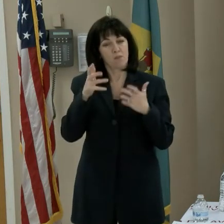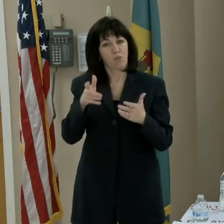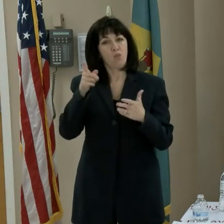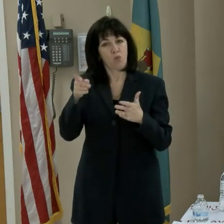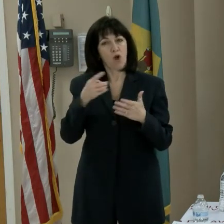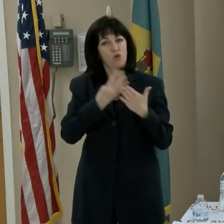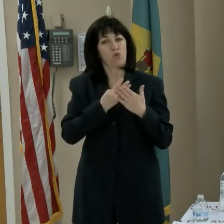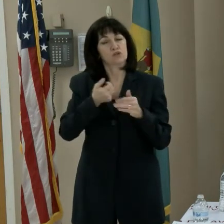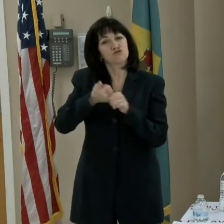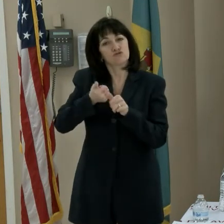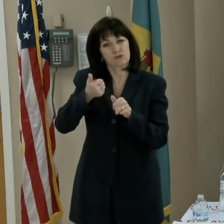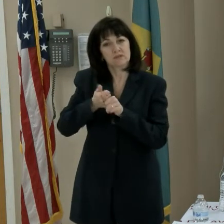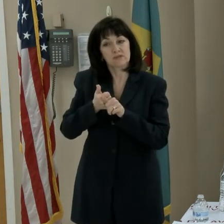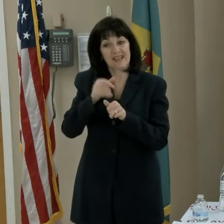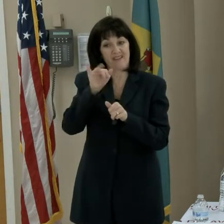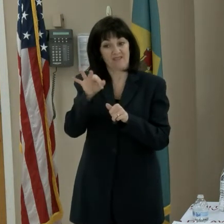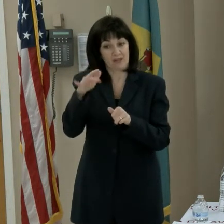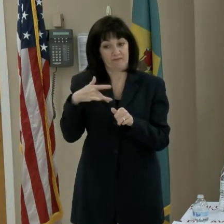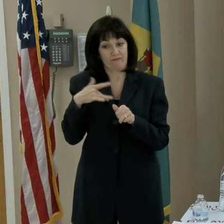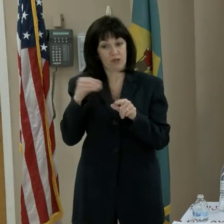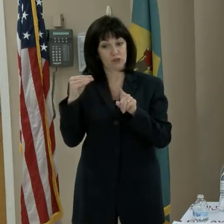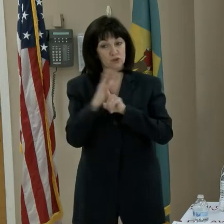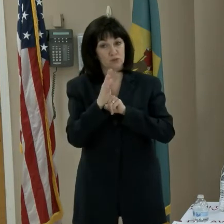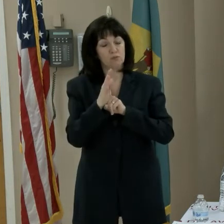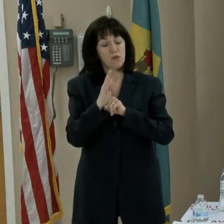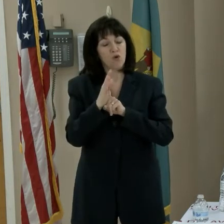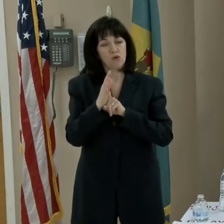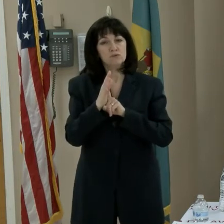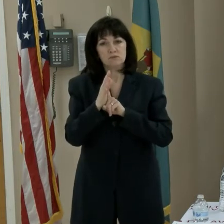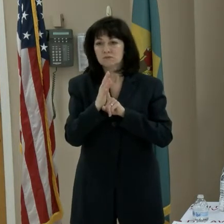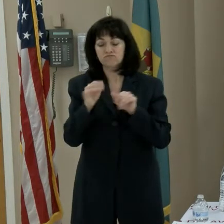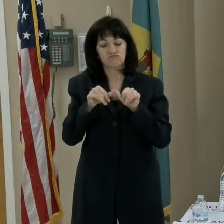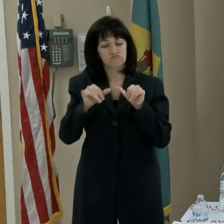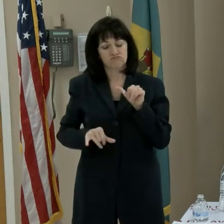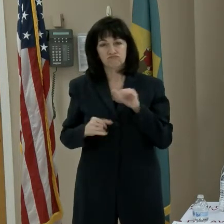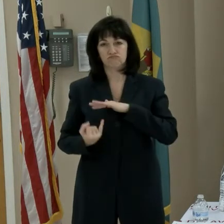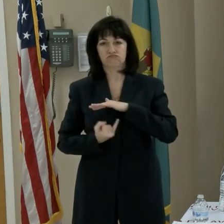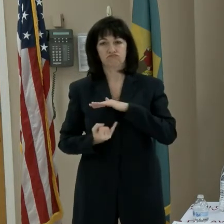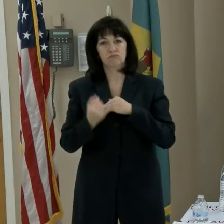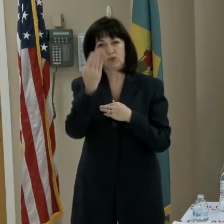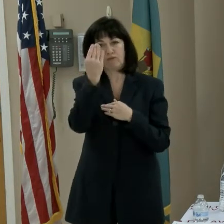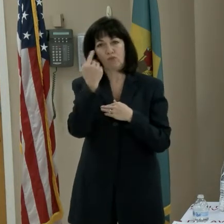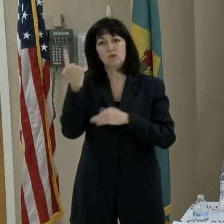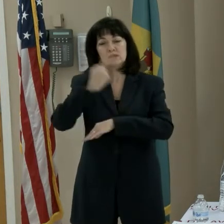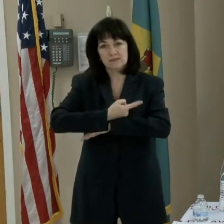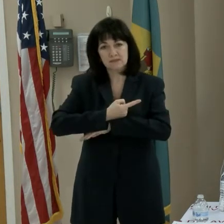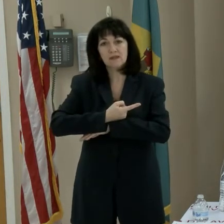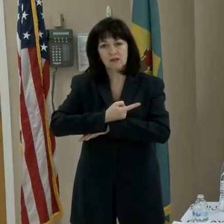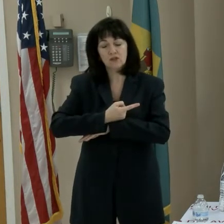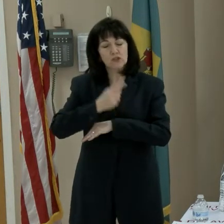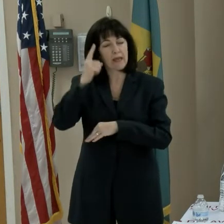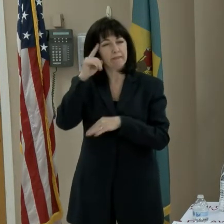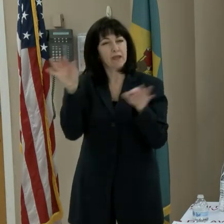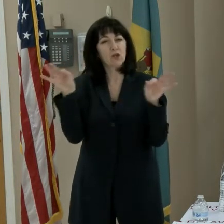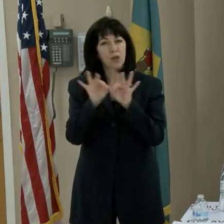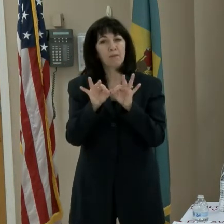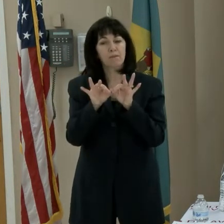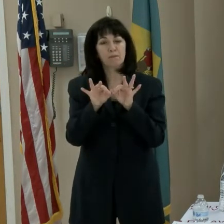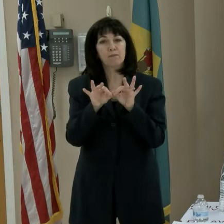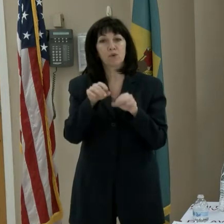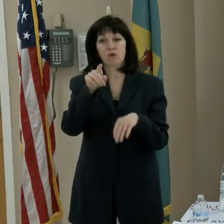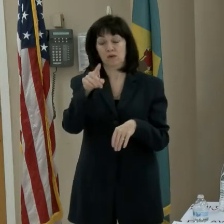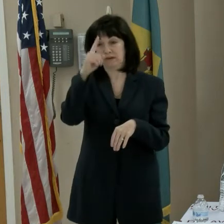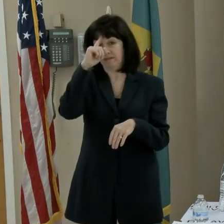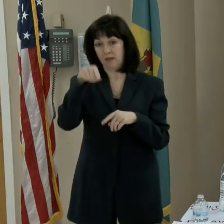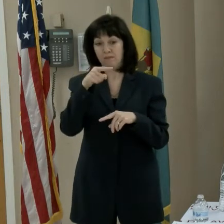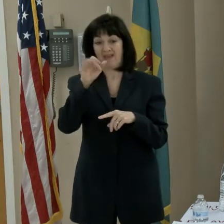if they have been exposed. That's right. And so I think it's really important to think about that point of exposure in your everyday